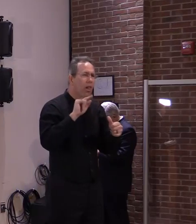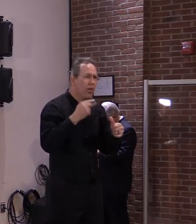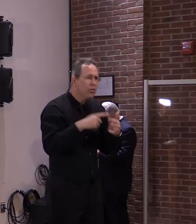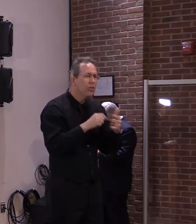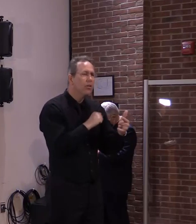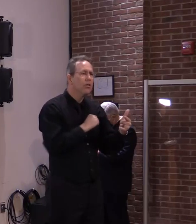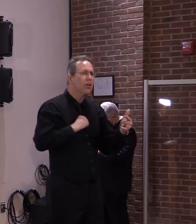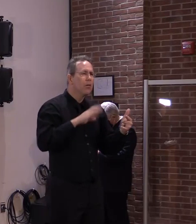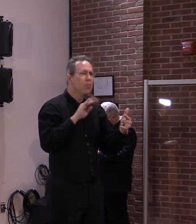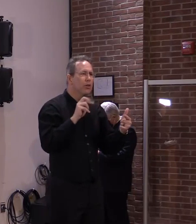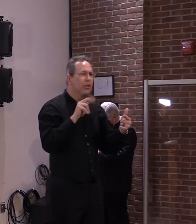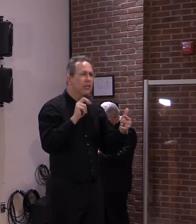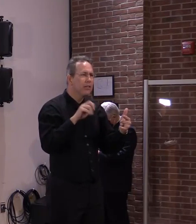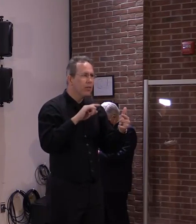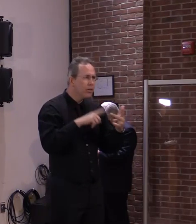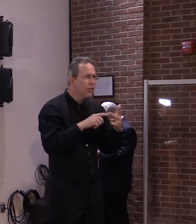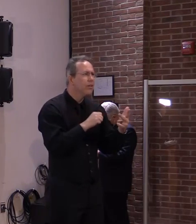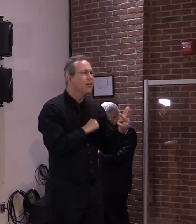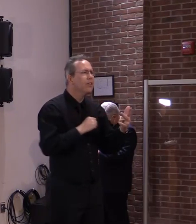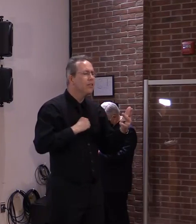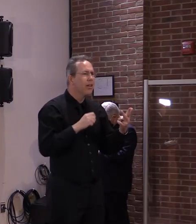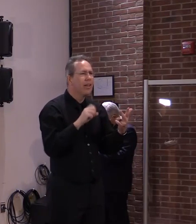administration to see what their plans are.